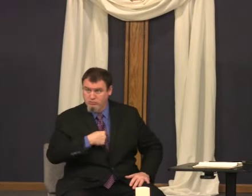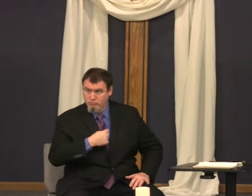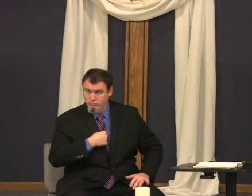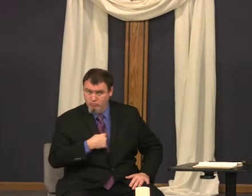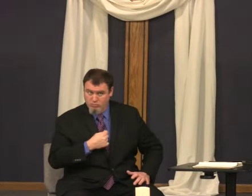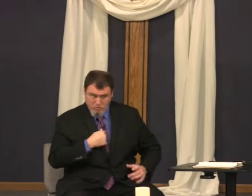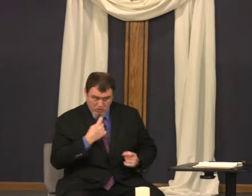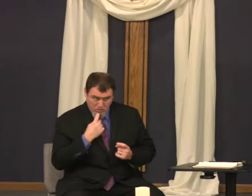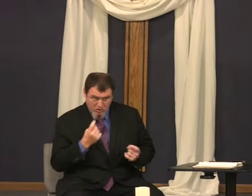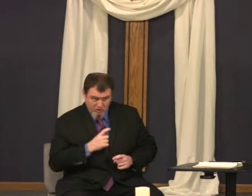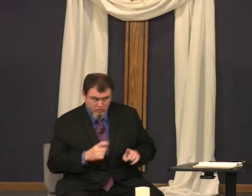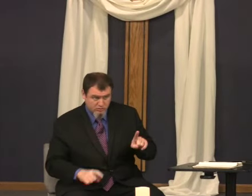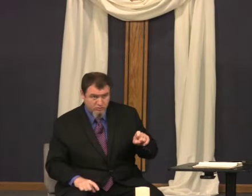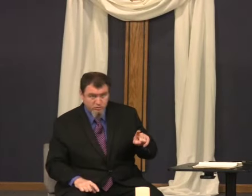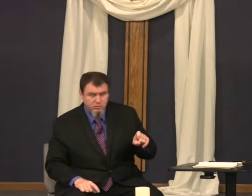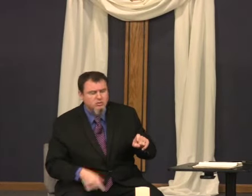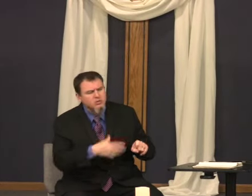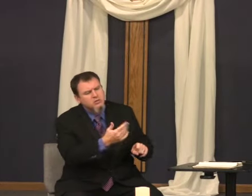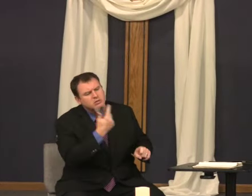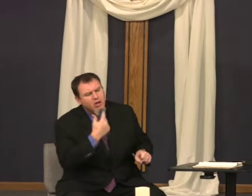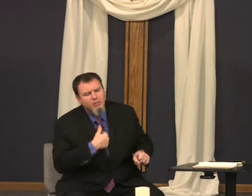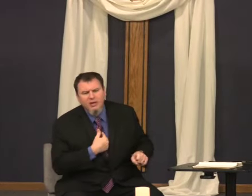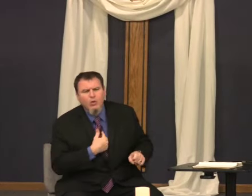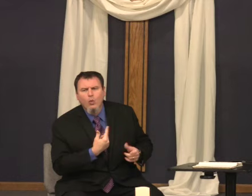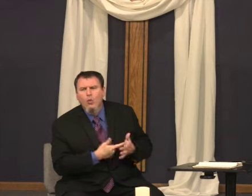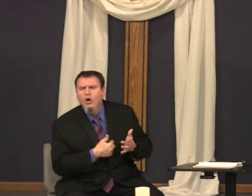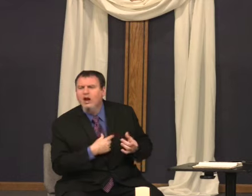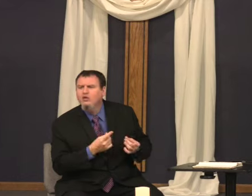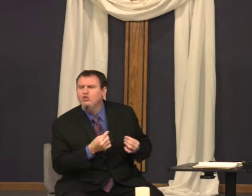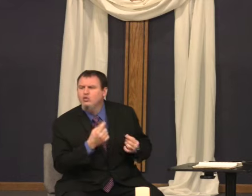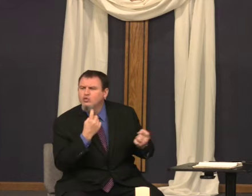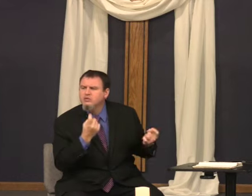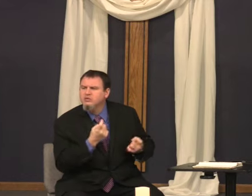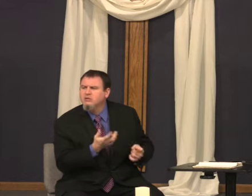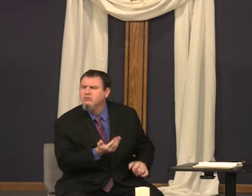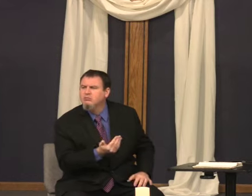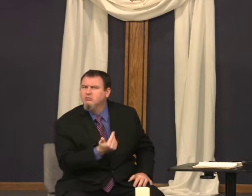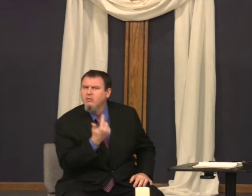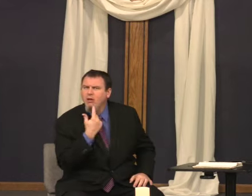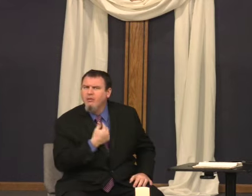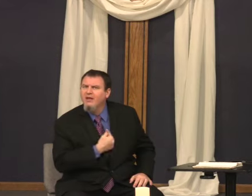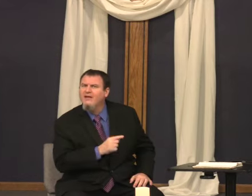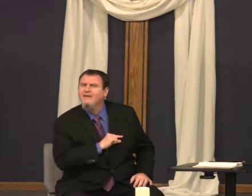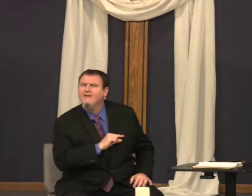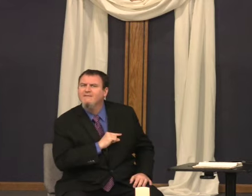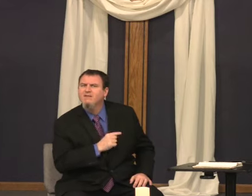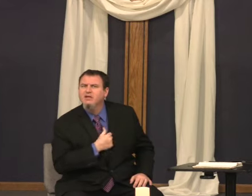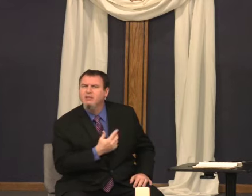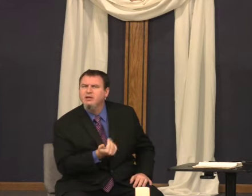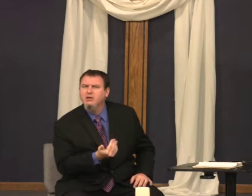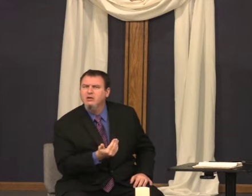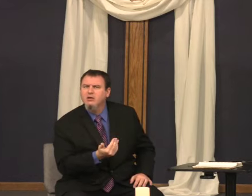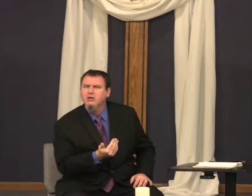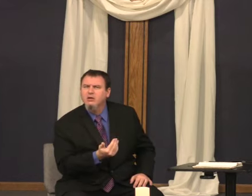Jesus says, have I sinned at all? Tell me what sin I might have committed. Tell me what I did.